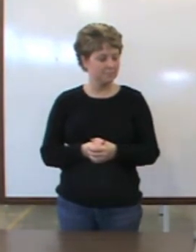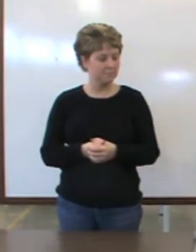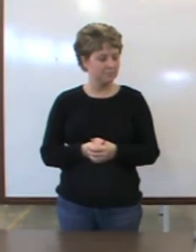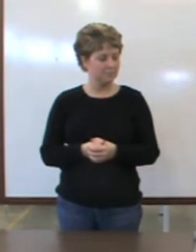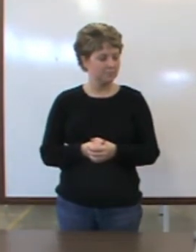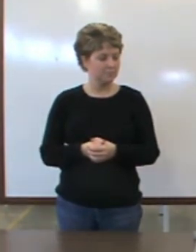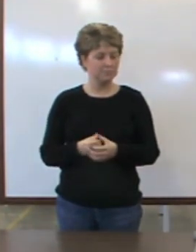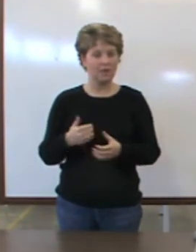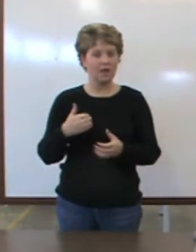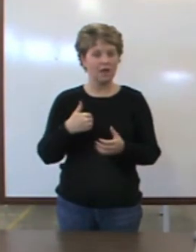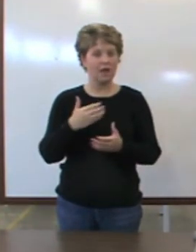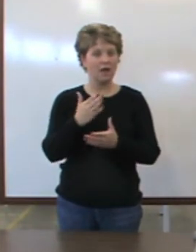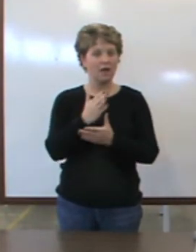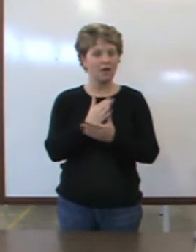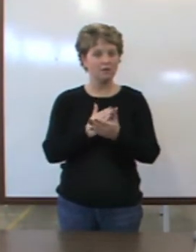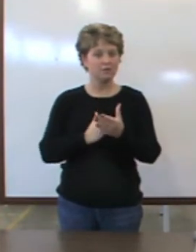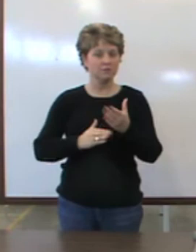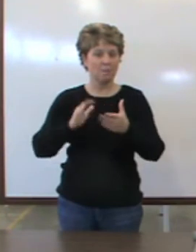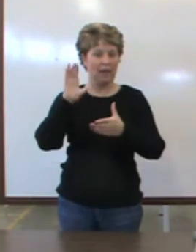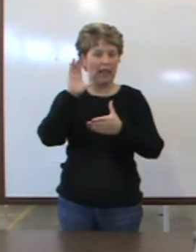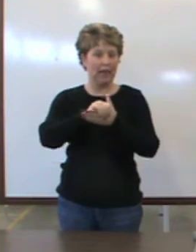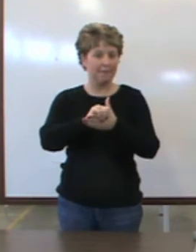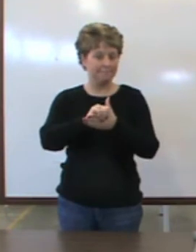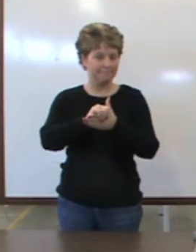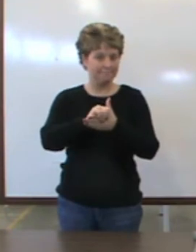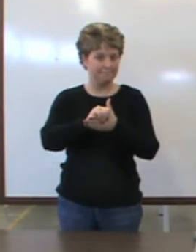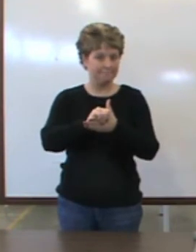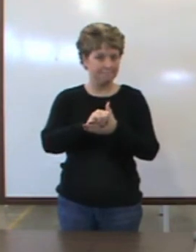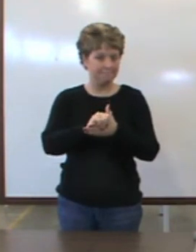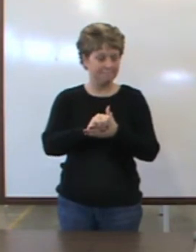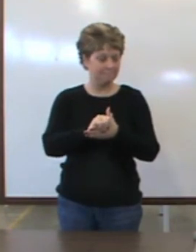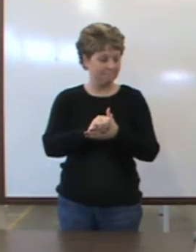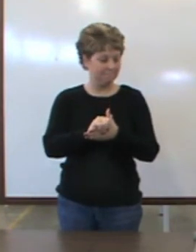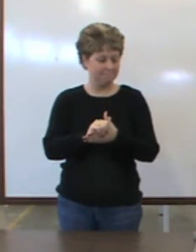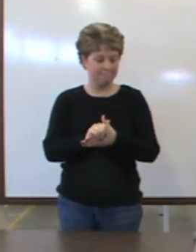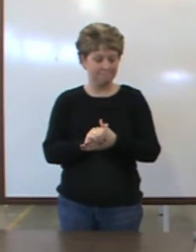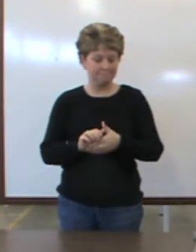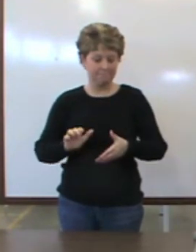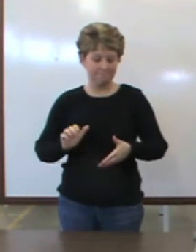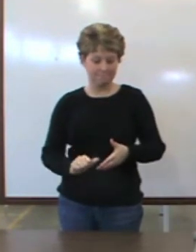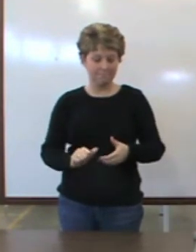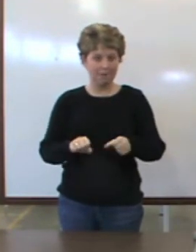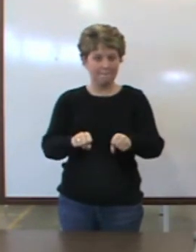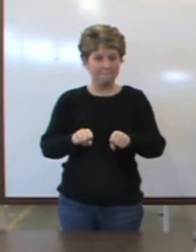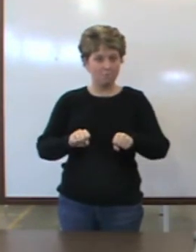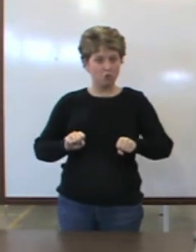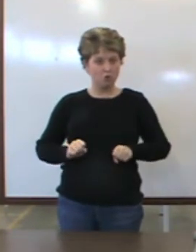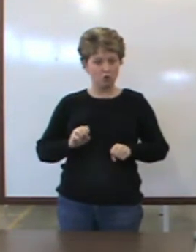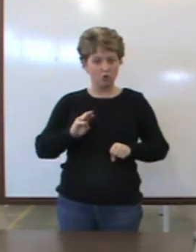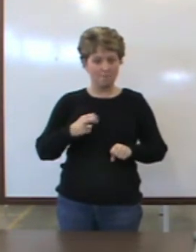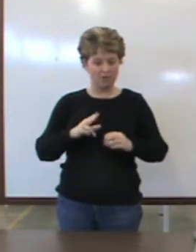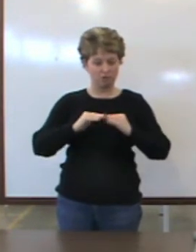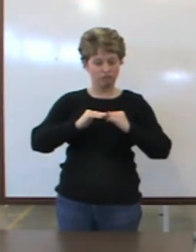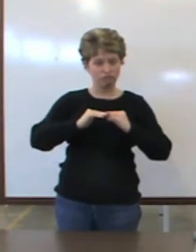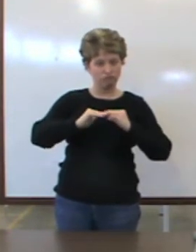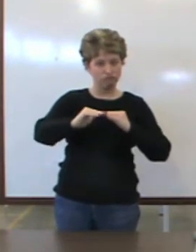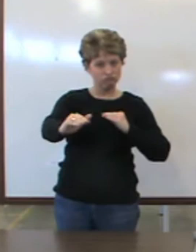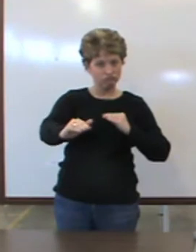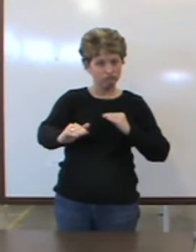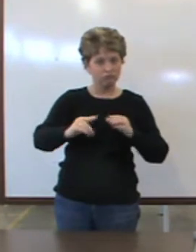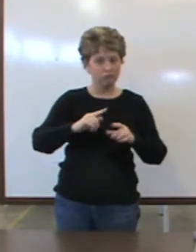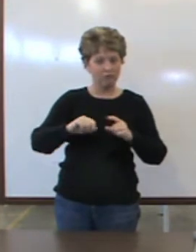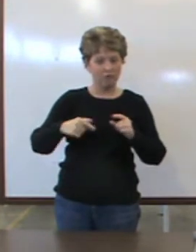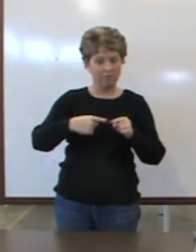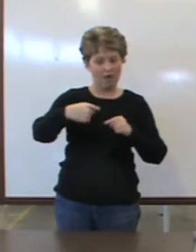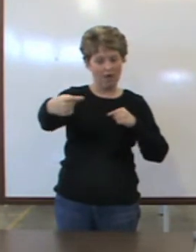And you have some weight clamps. Put these clamps on. These pull the mesh straight from